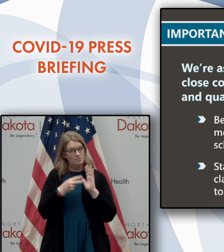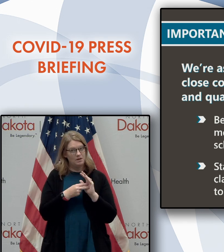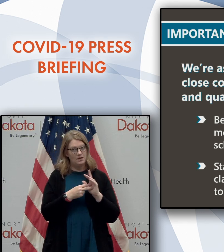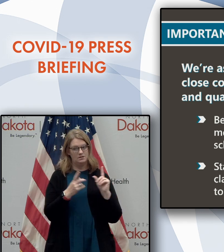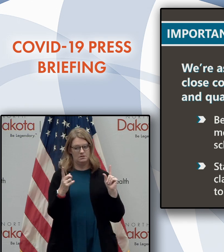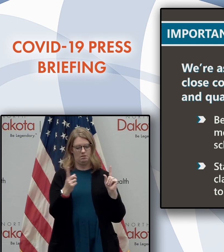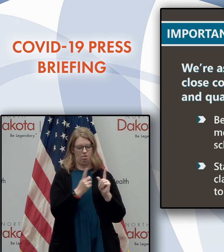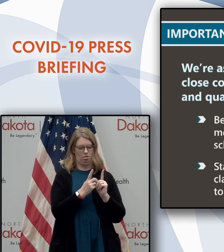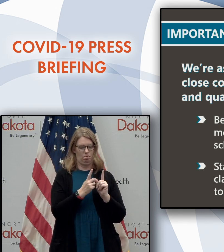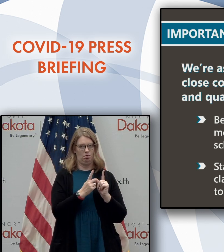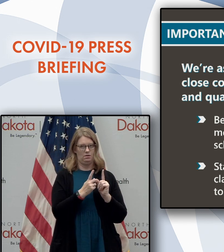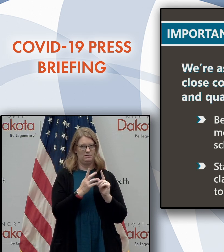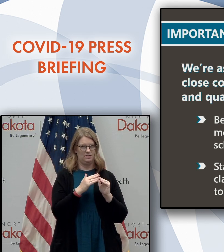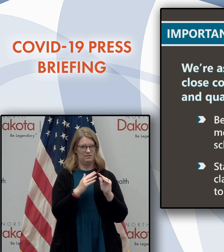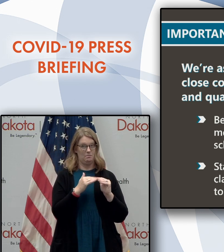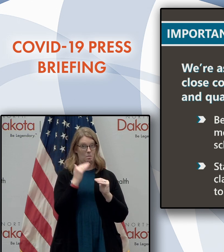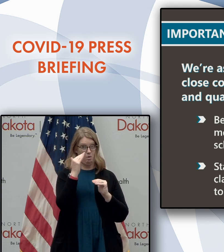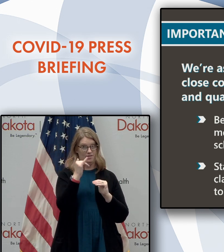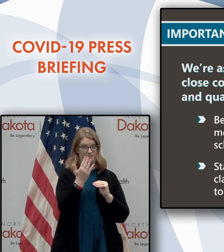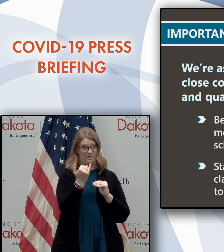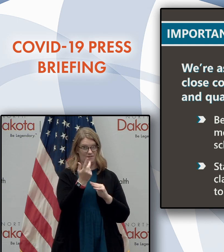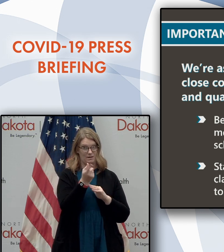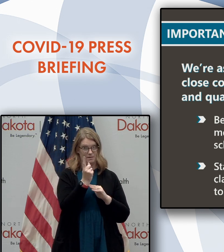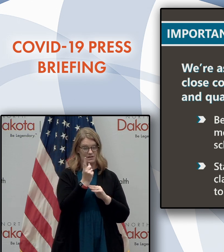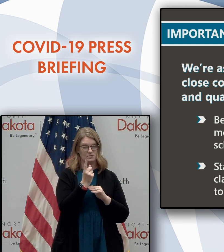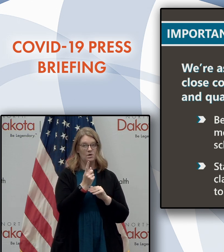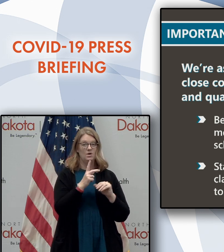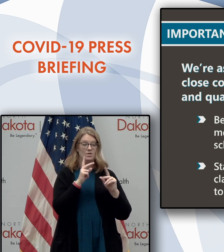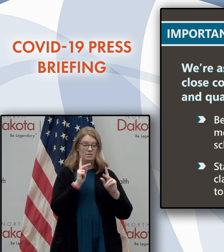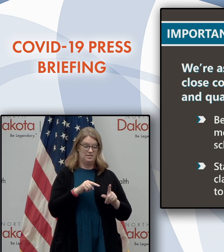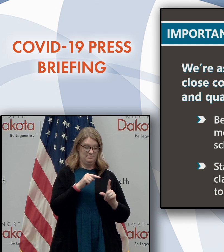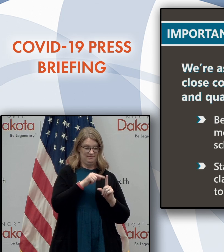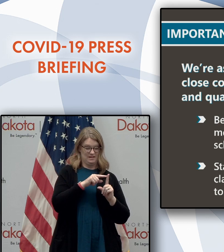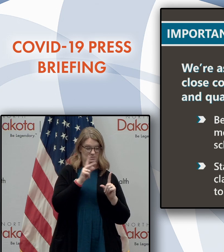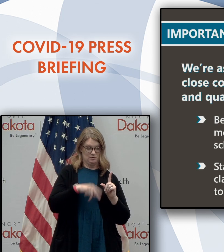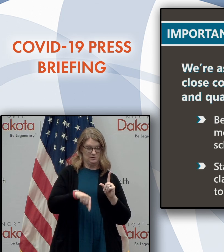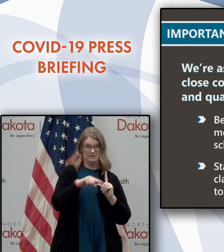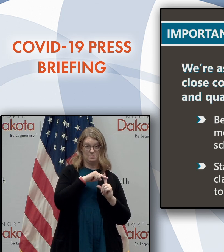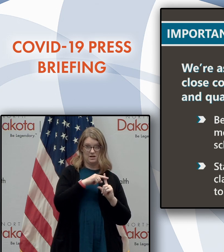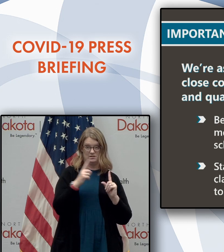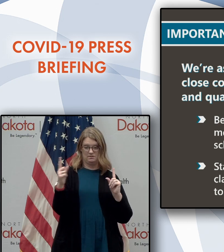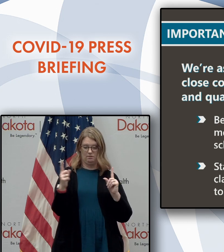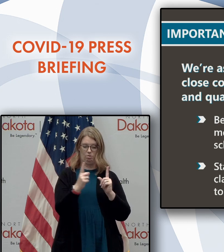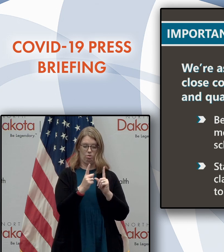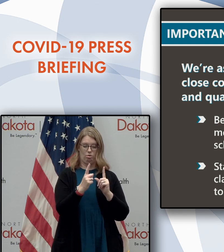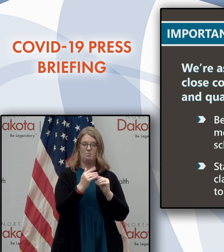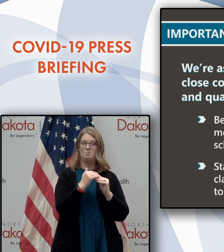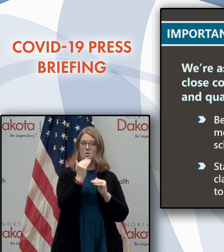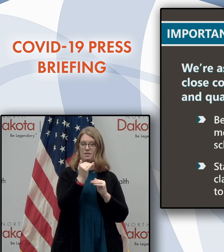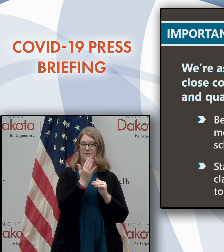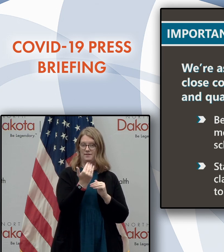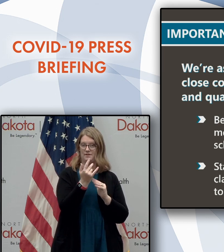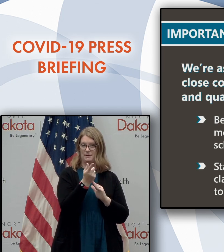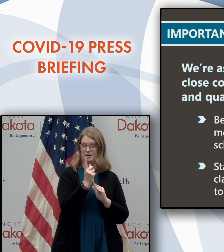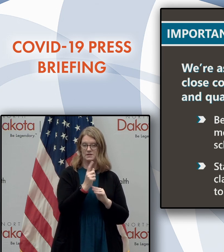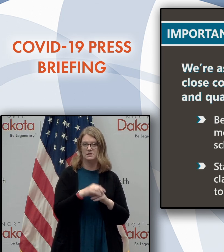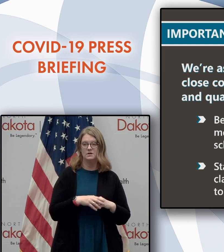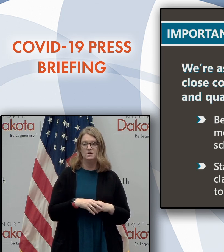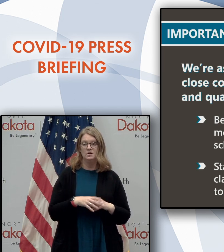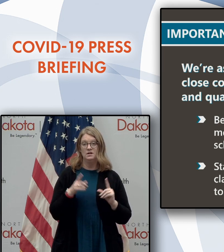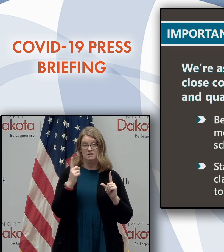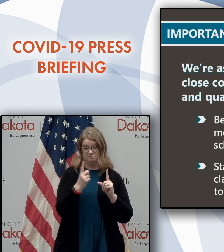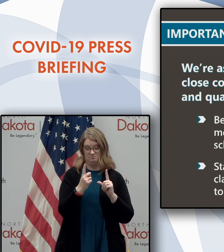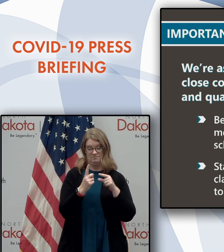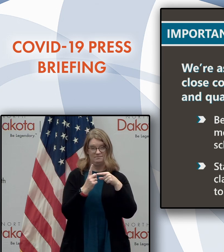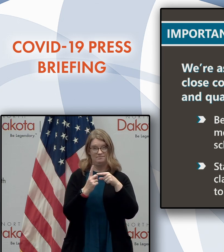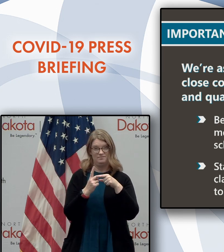than 15 minutes with someone who is positive, the possibility of you coming down with COVID